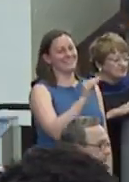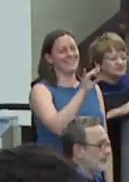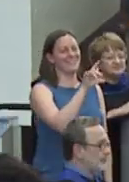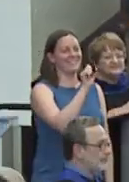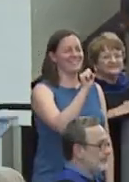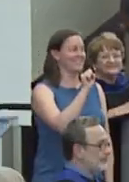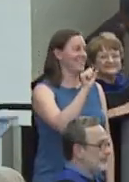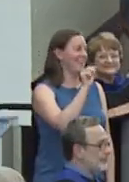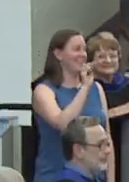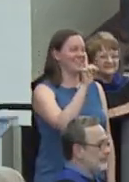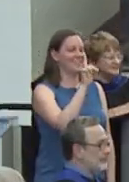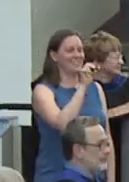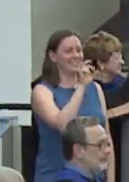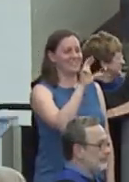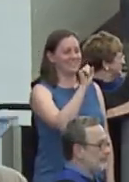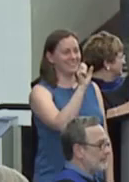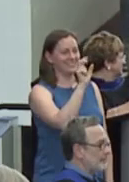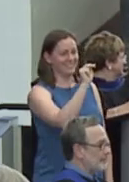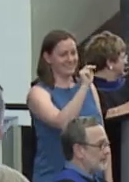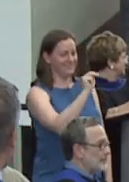Melissa Anderson.